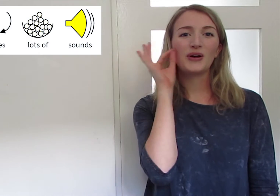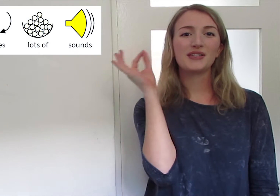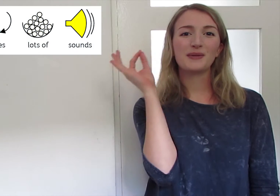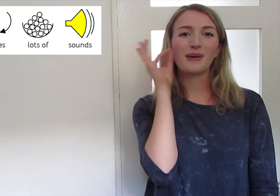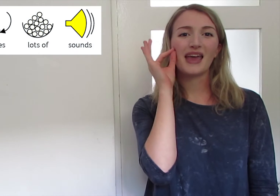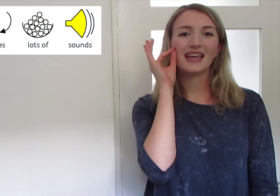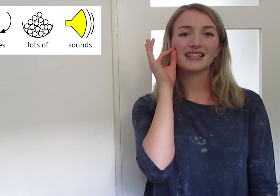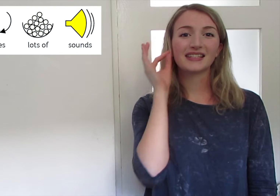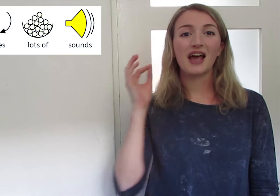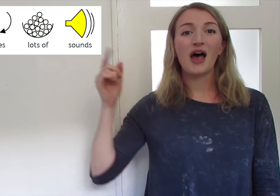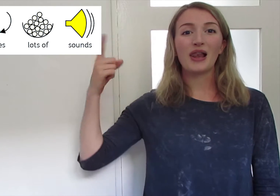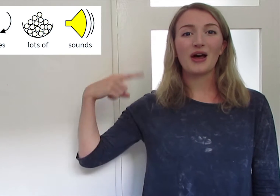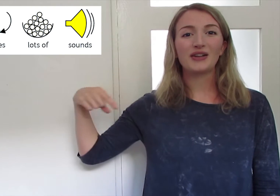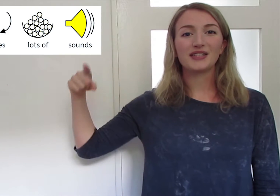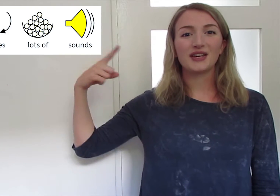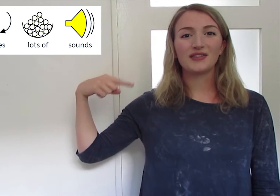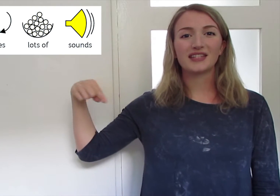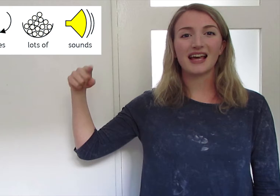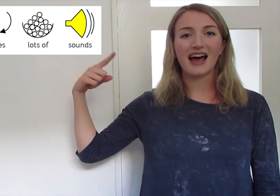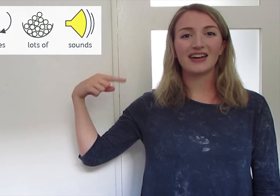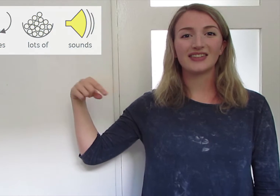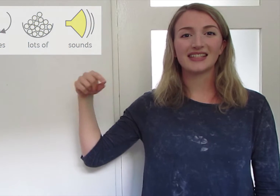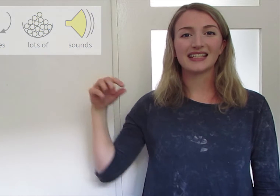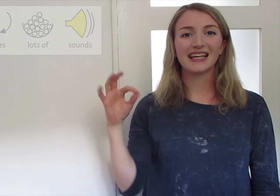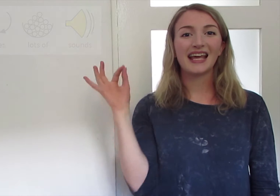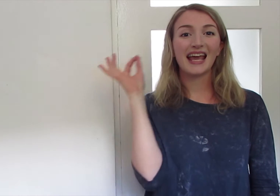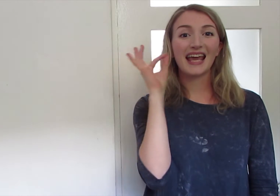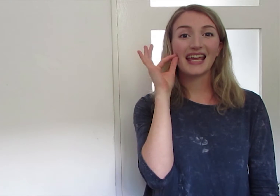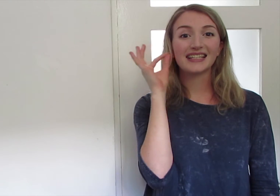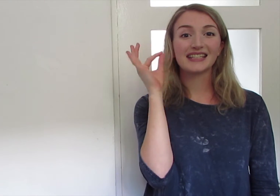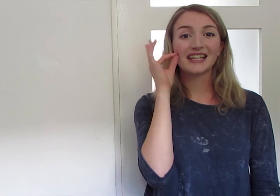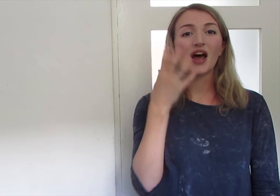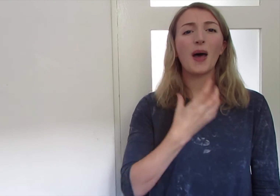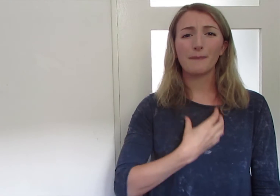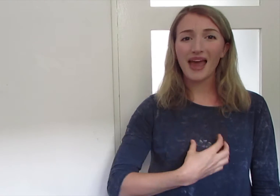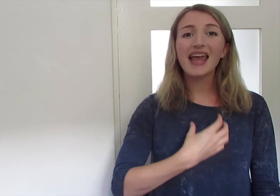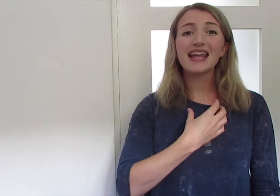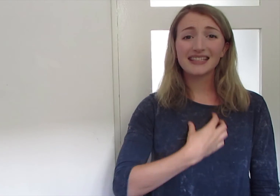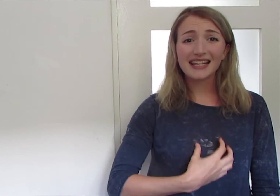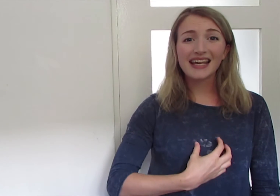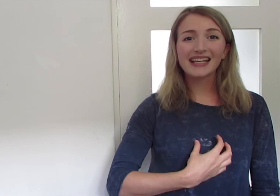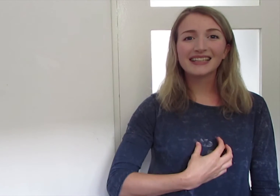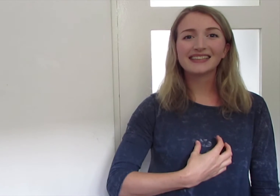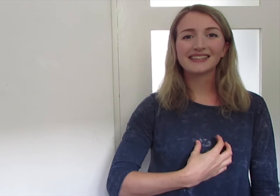Water makes lots of sounds, it's amazing.